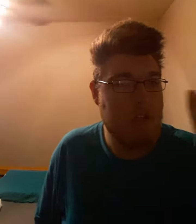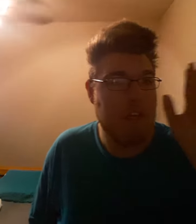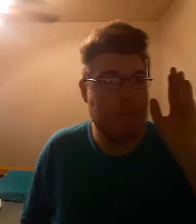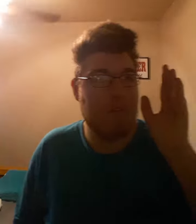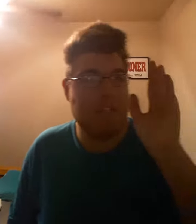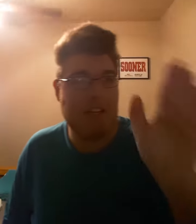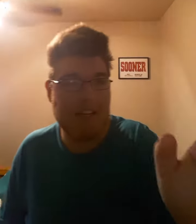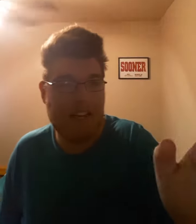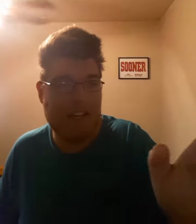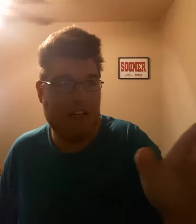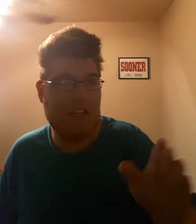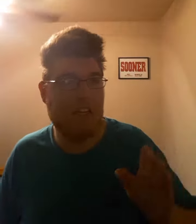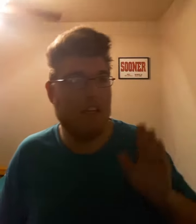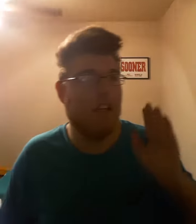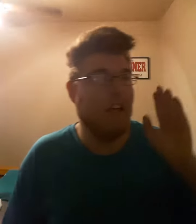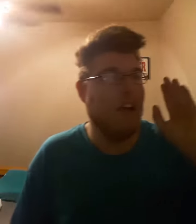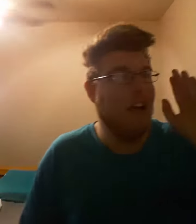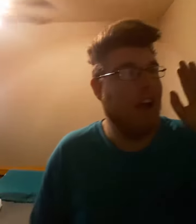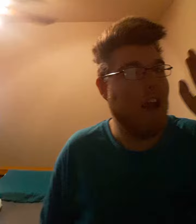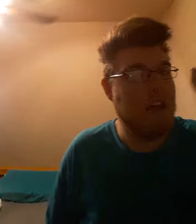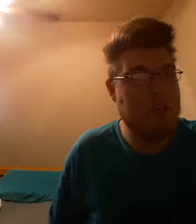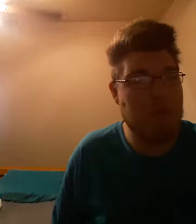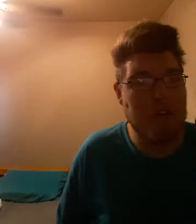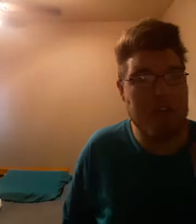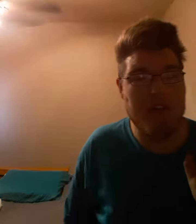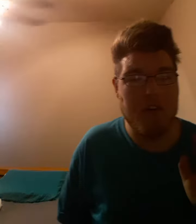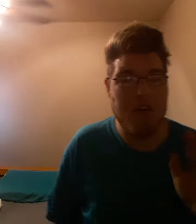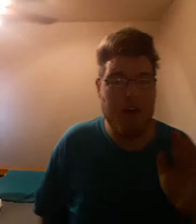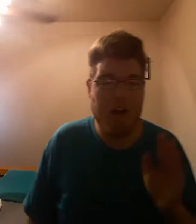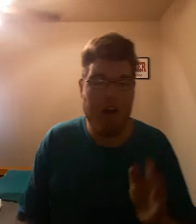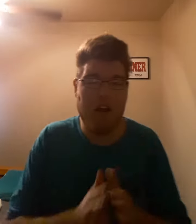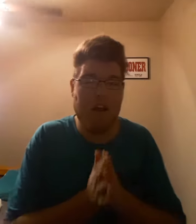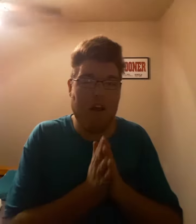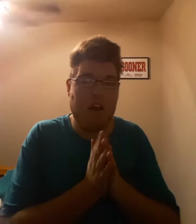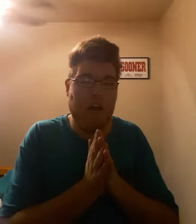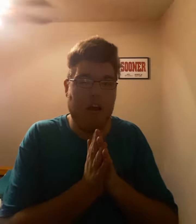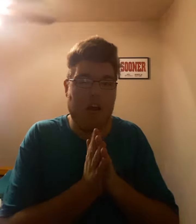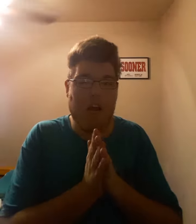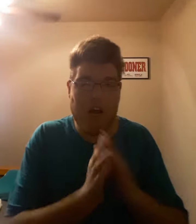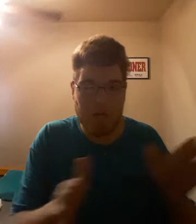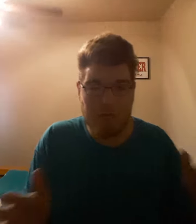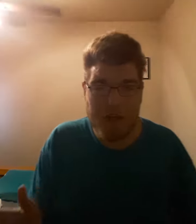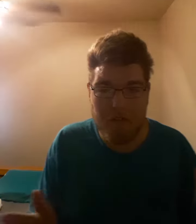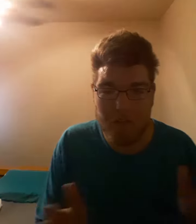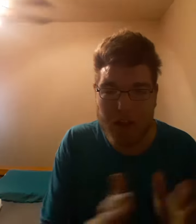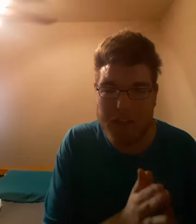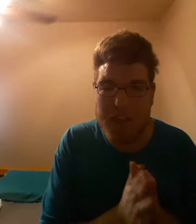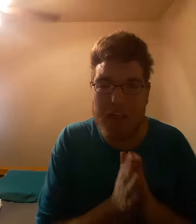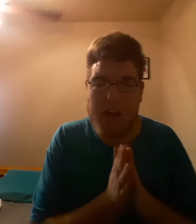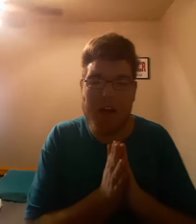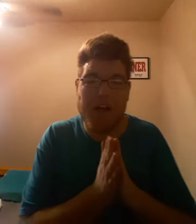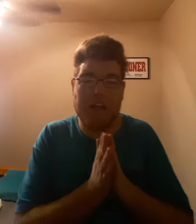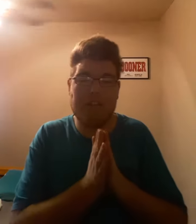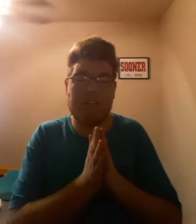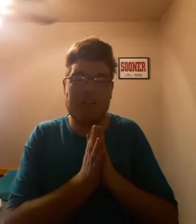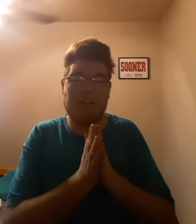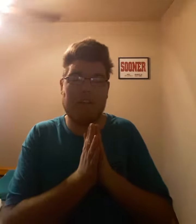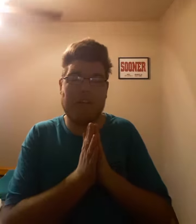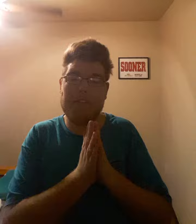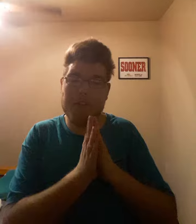Thursday to Sunday. And SportsCenter. I will be coming back. I am going